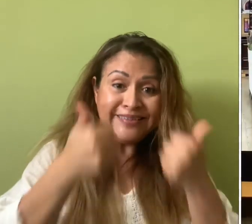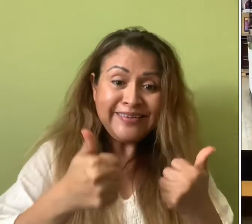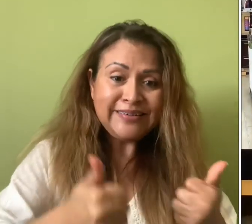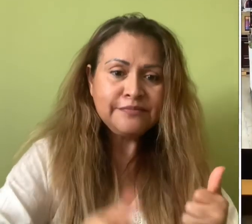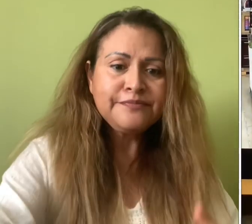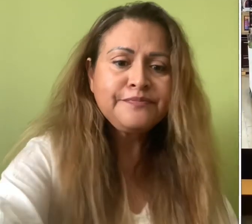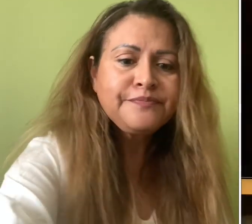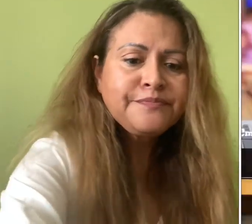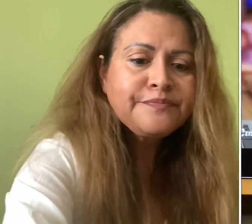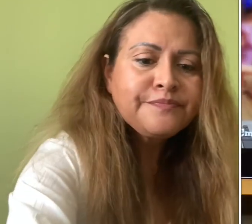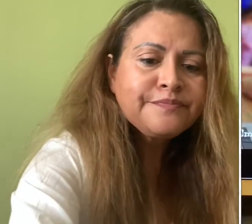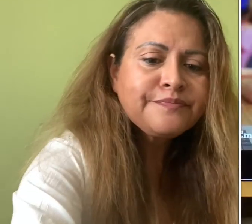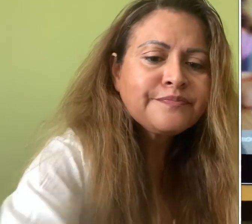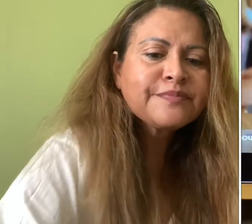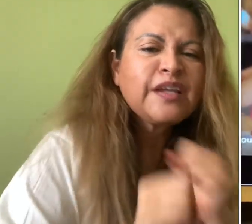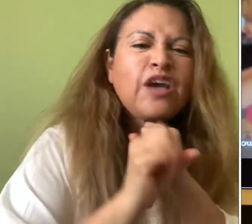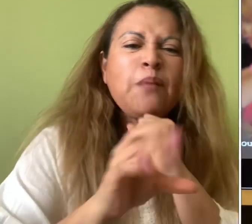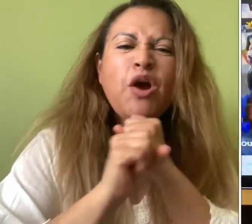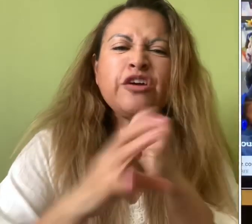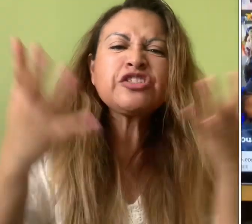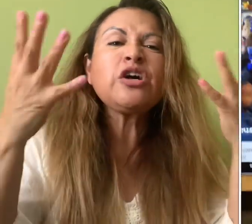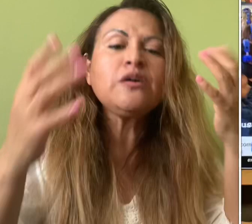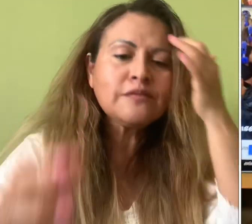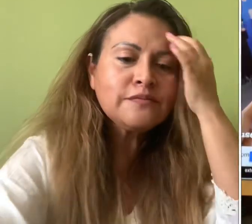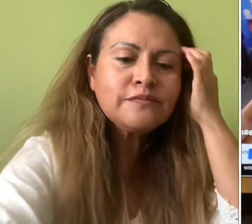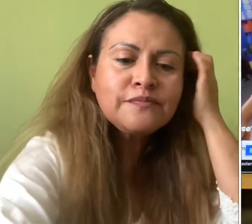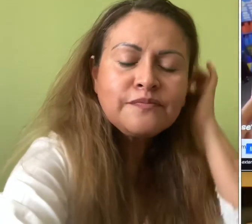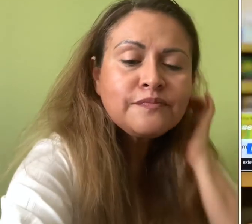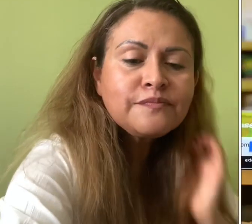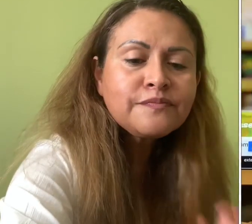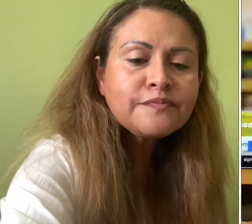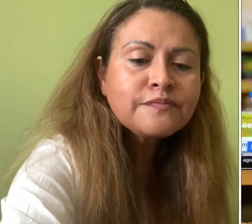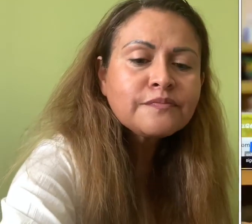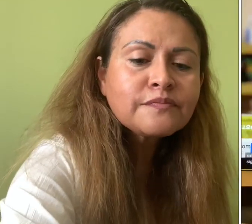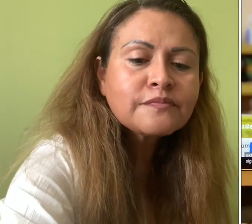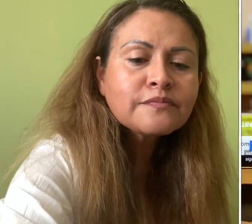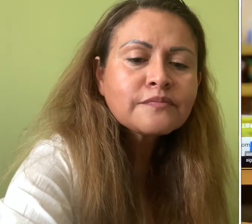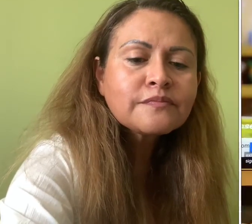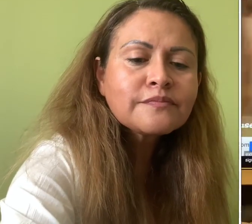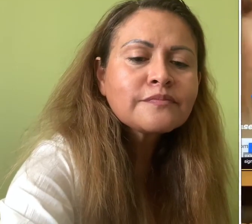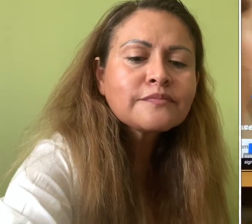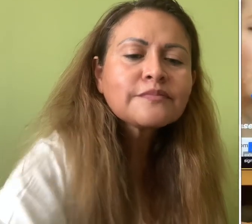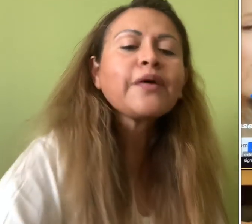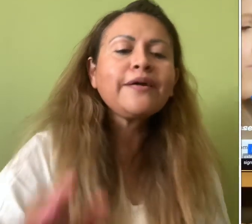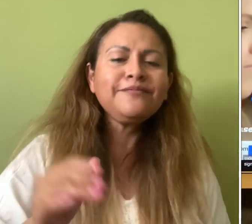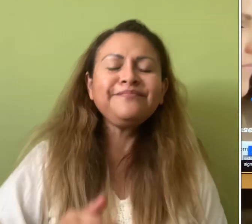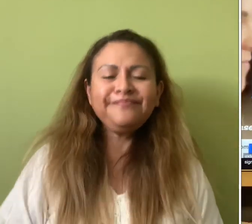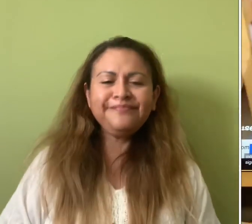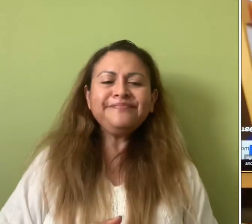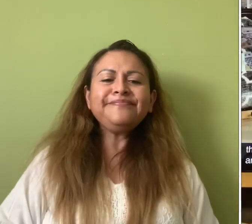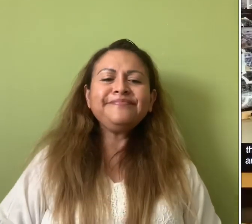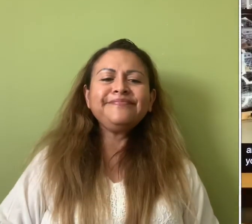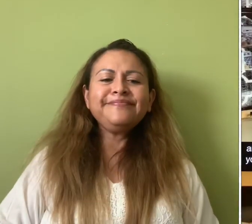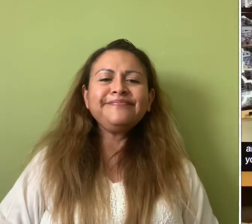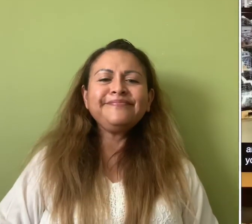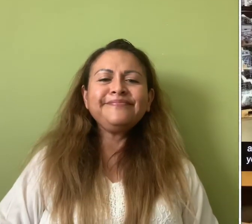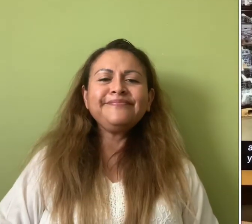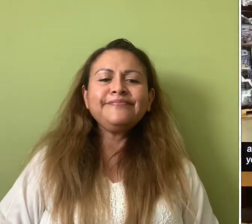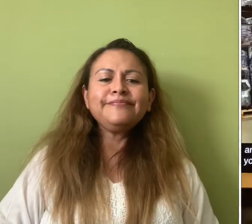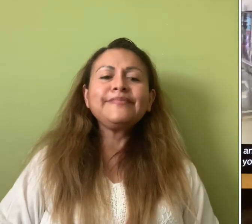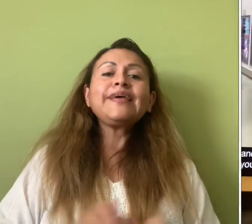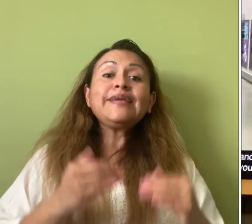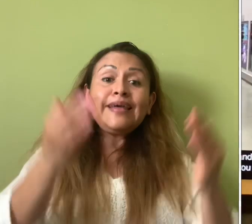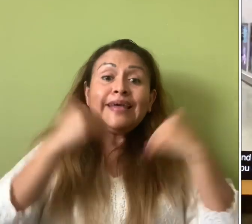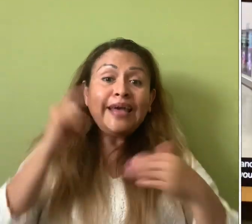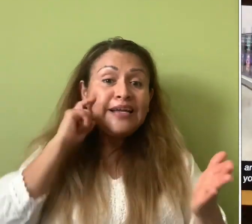you know you can earn free gift cards for scanning products on the shelf with your mobile phone? Earn points with ShopKit. Thank you. All right, check this